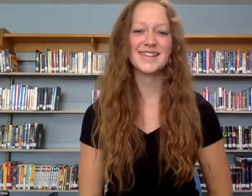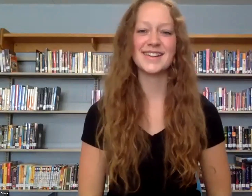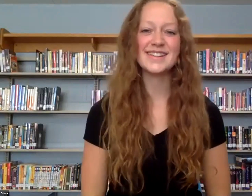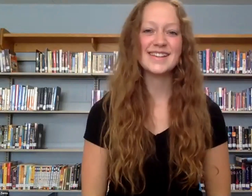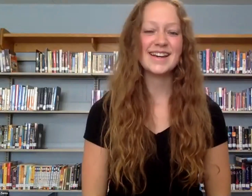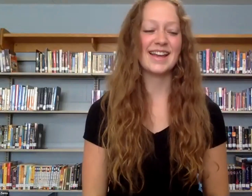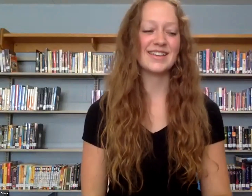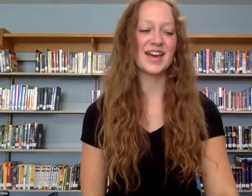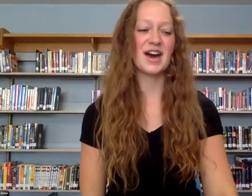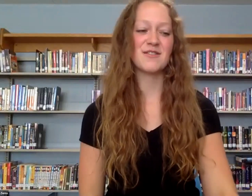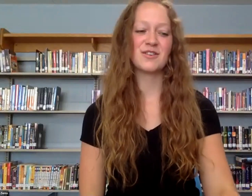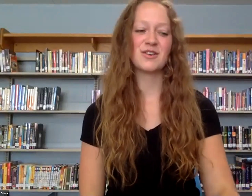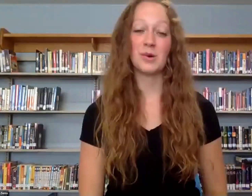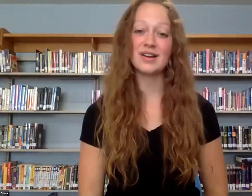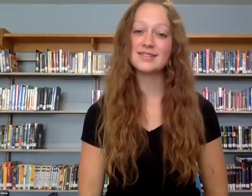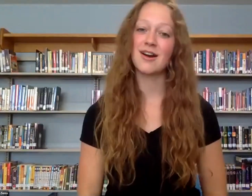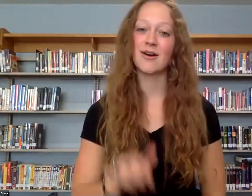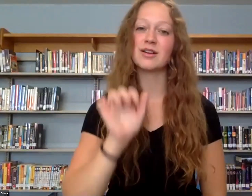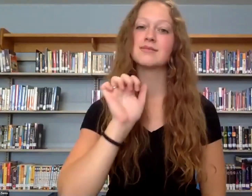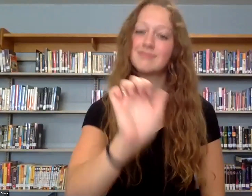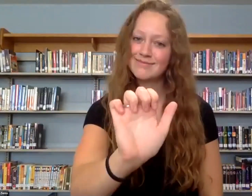Good. And then we have horn, car horn.